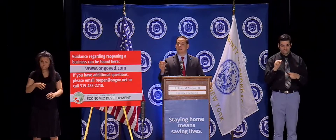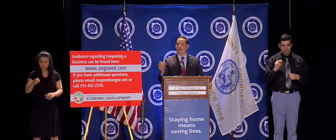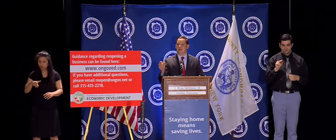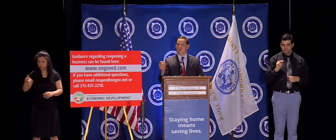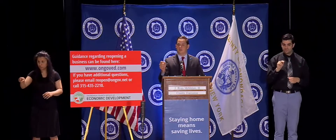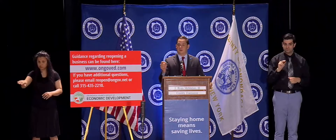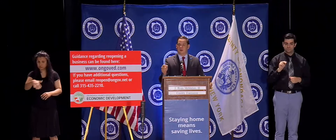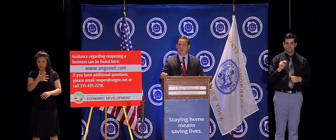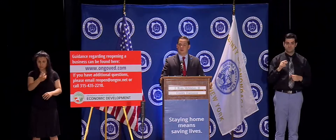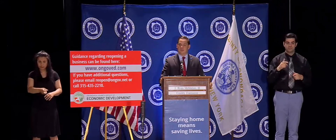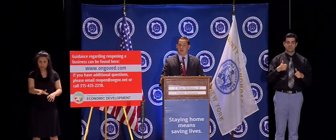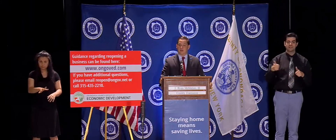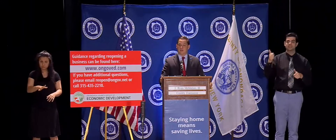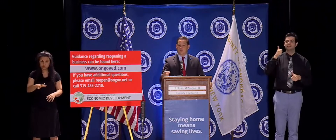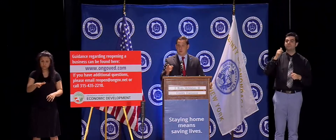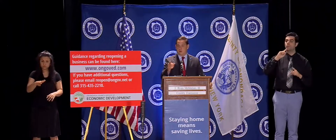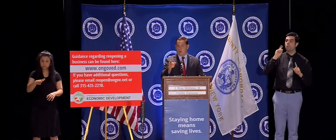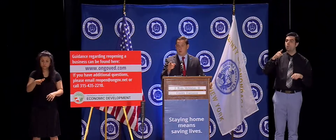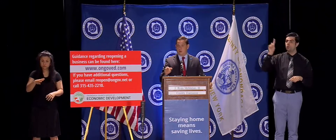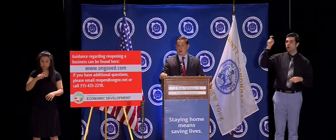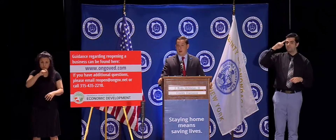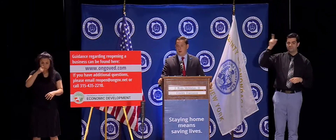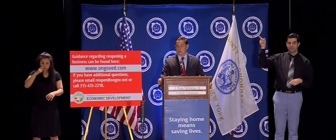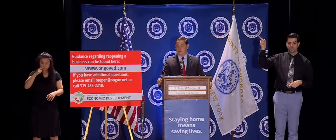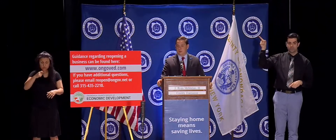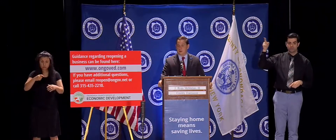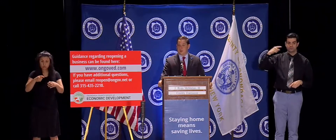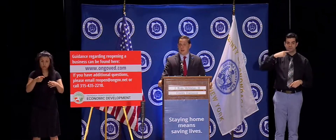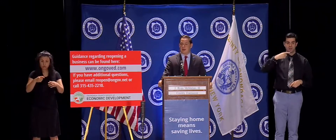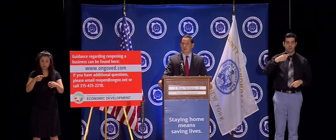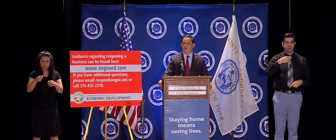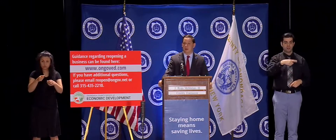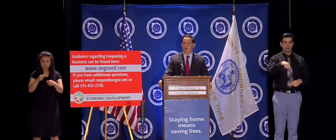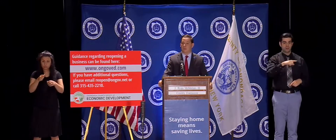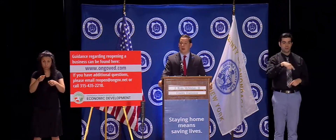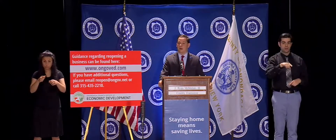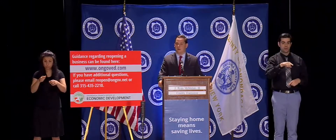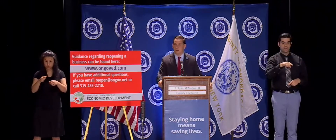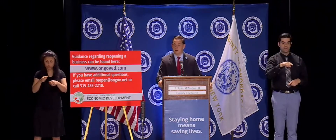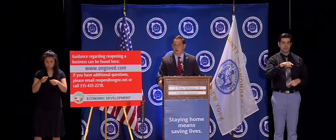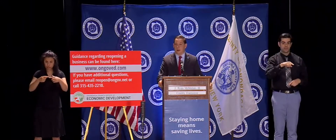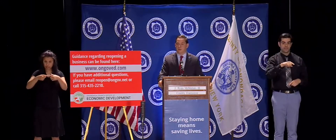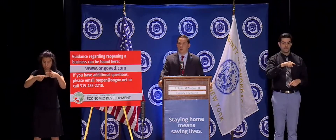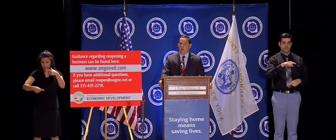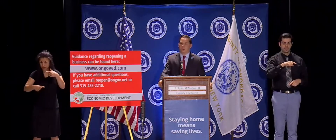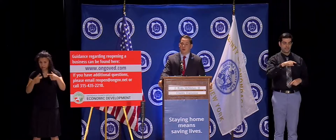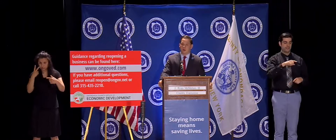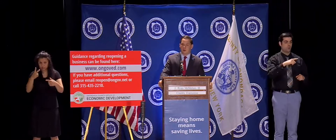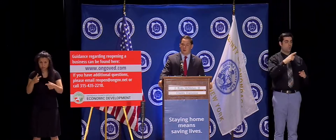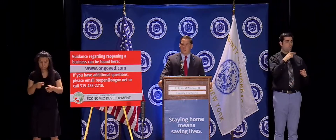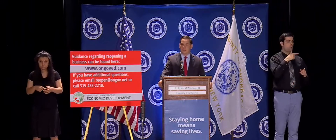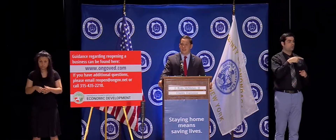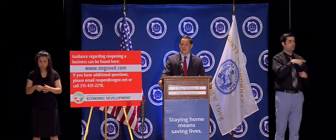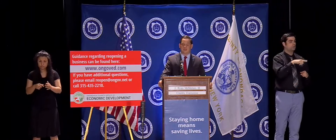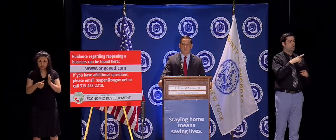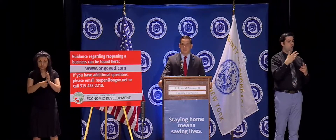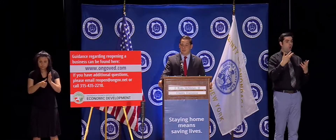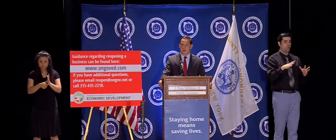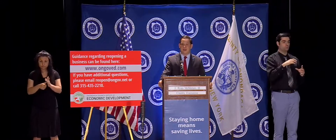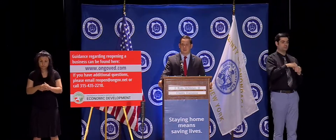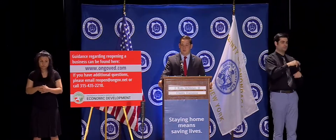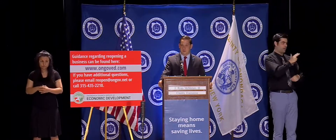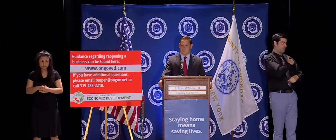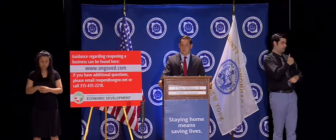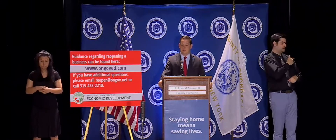test negative. The challenge is if you have COVID right now, 10 days from now you're better, you get to go back to work. You get tested, you're going